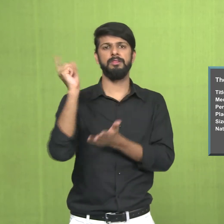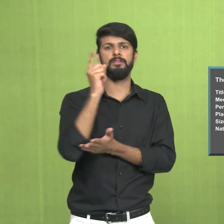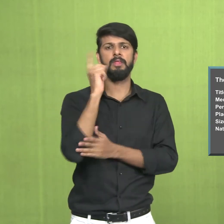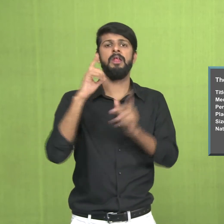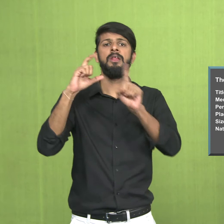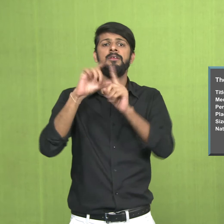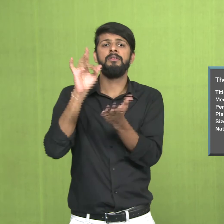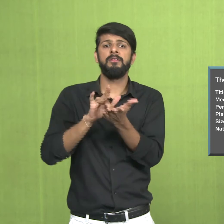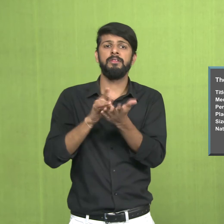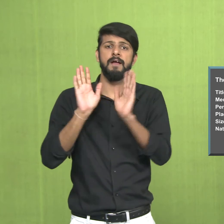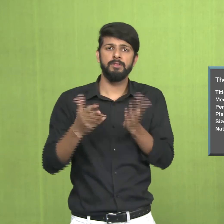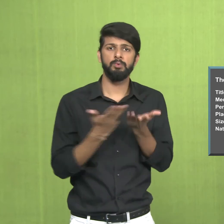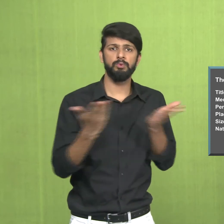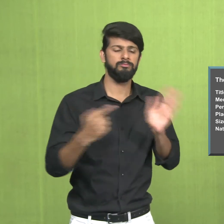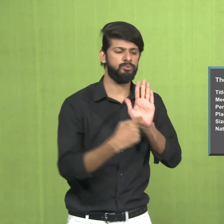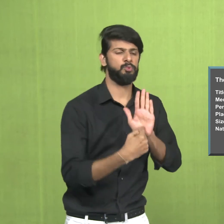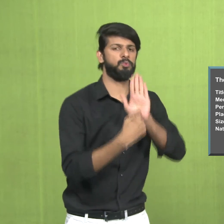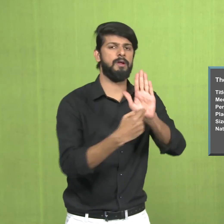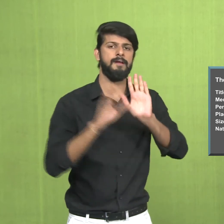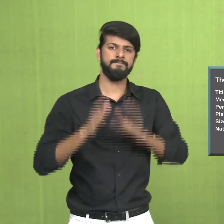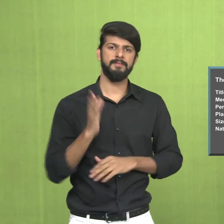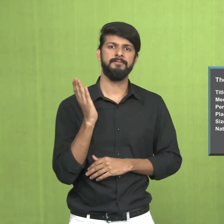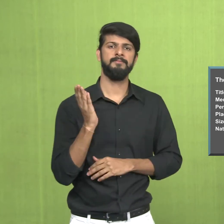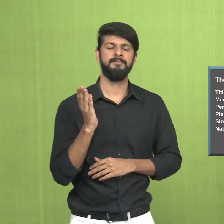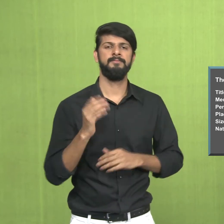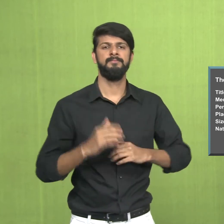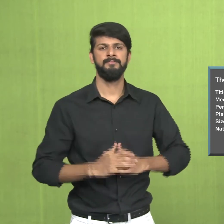And this sculpture is now displayed at the National Museum in New Delhi.